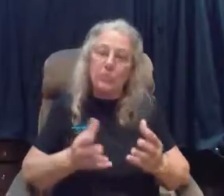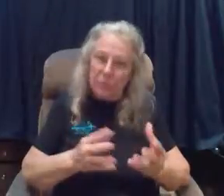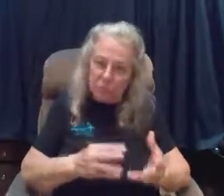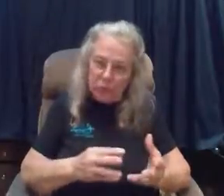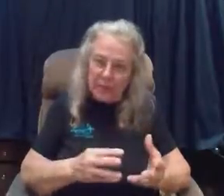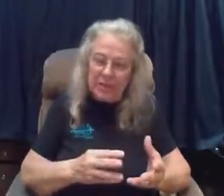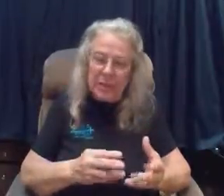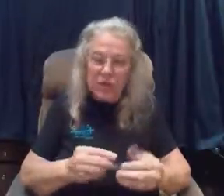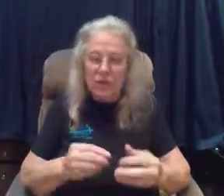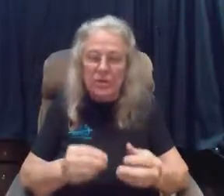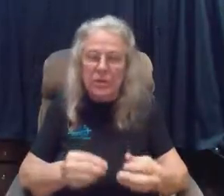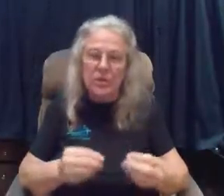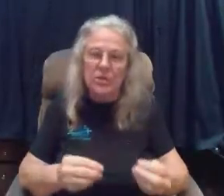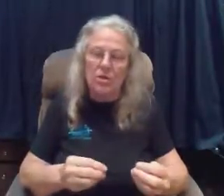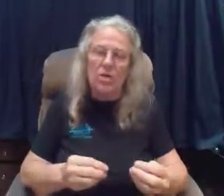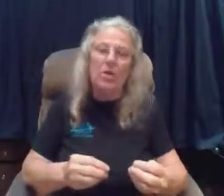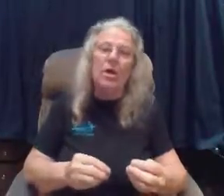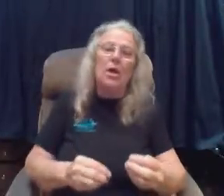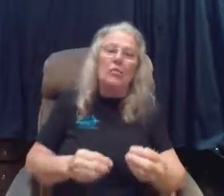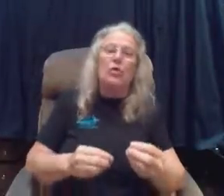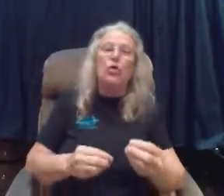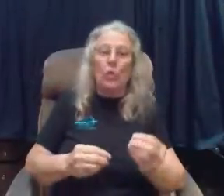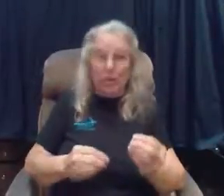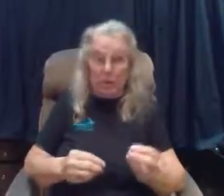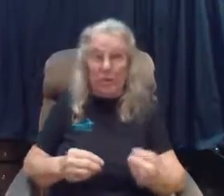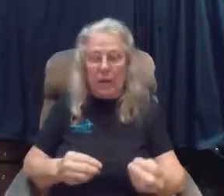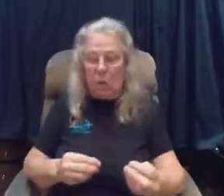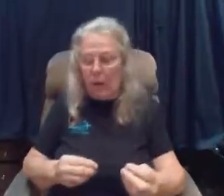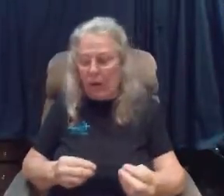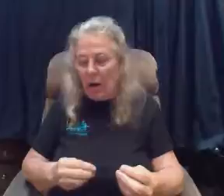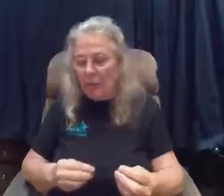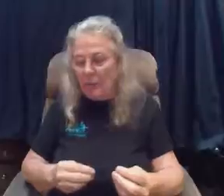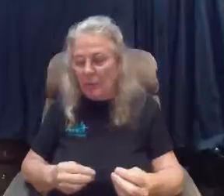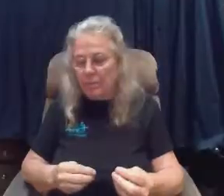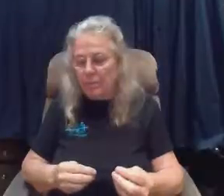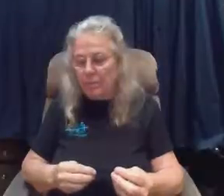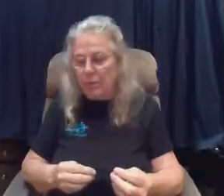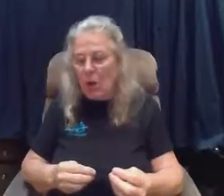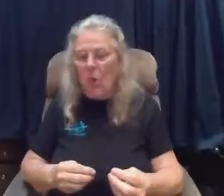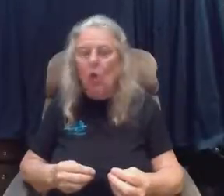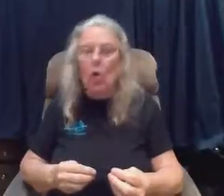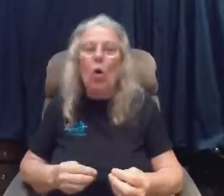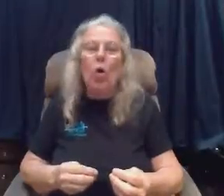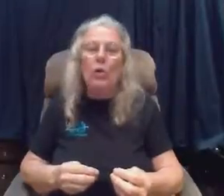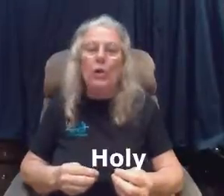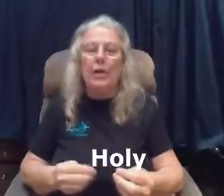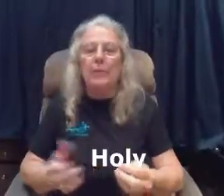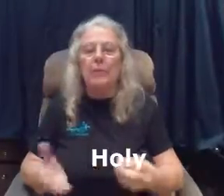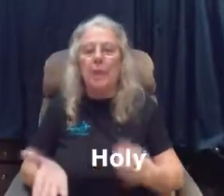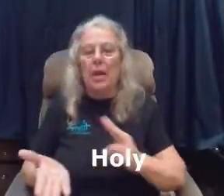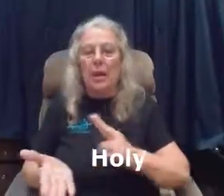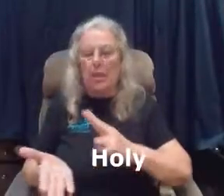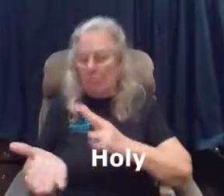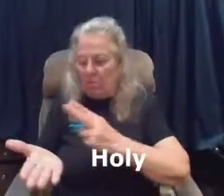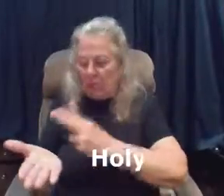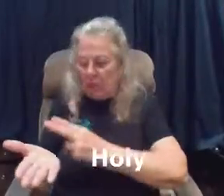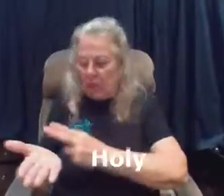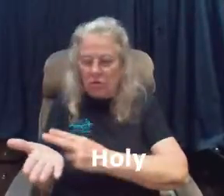some translations in this song that you will need to be aware of. Holy. Just